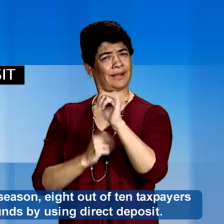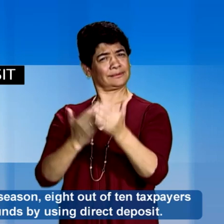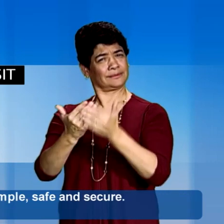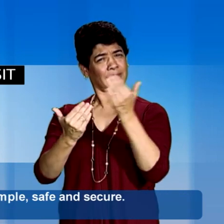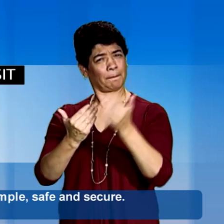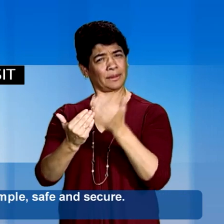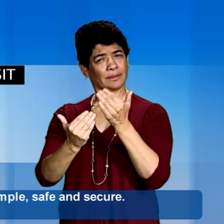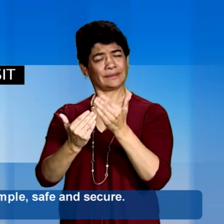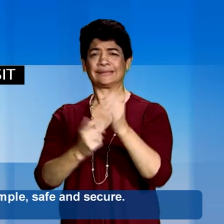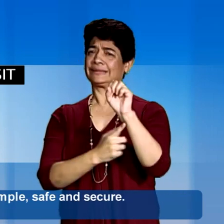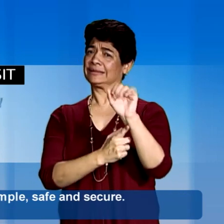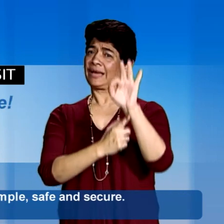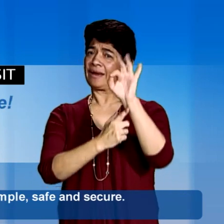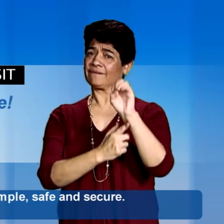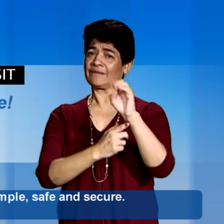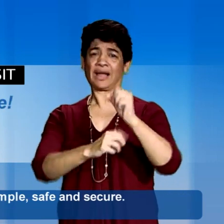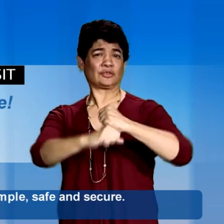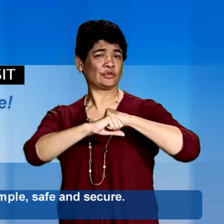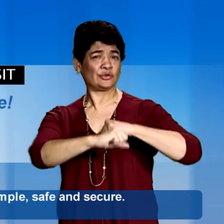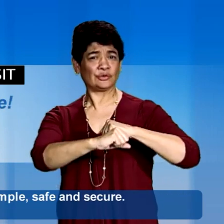It's simple, safe, and secure.